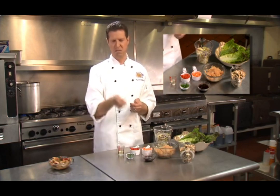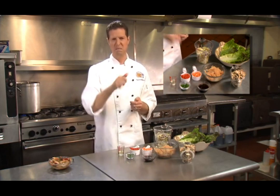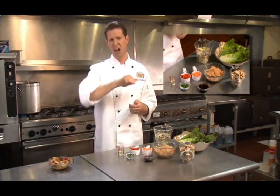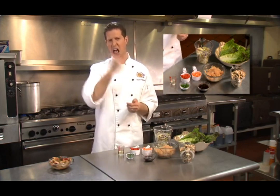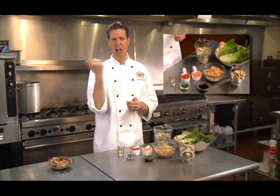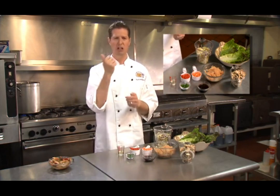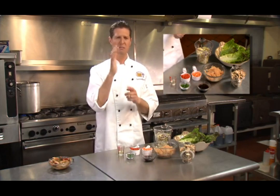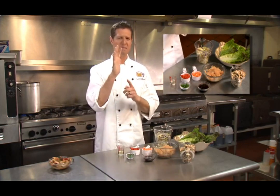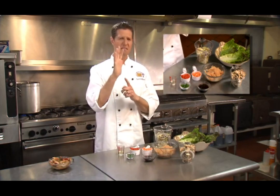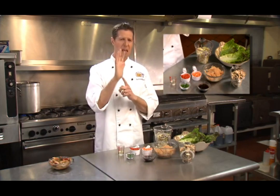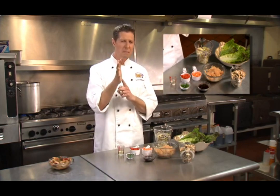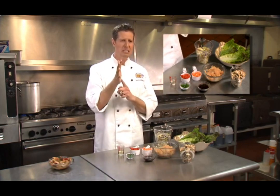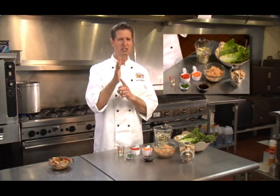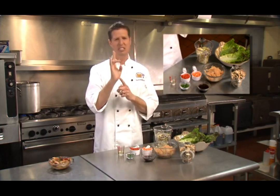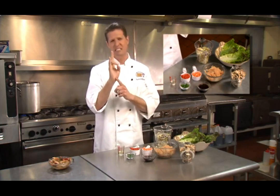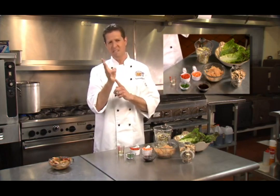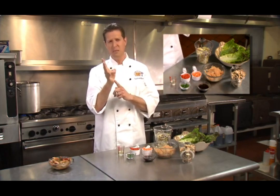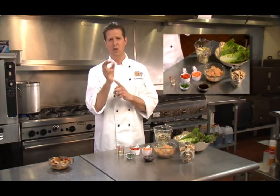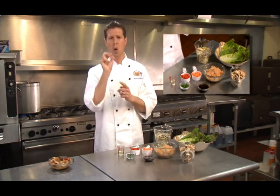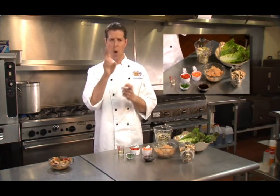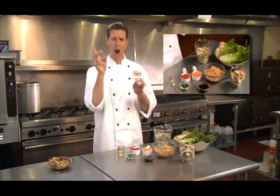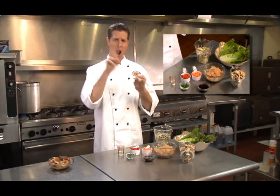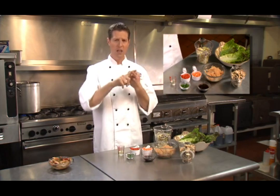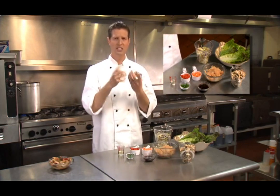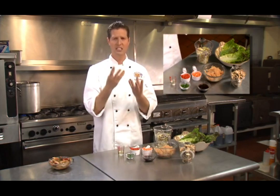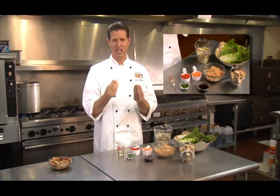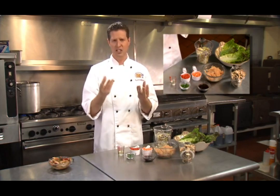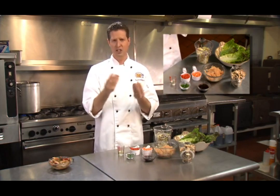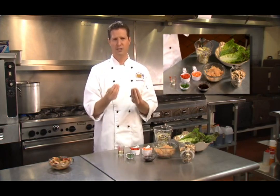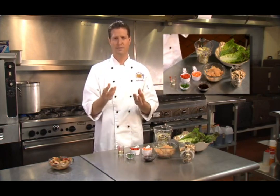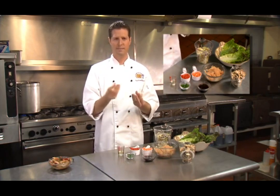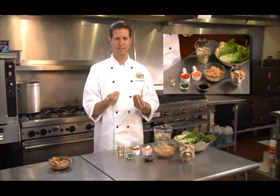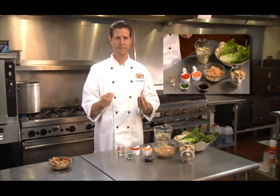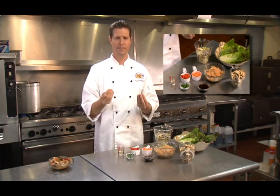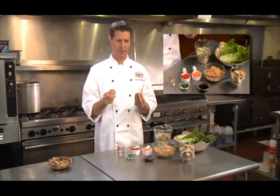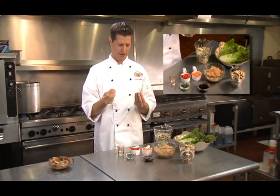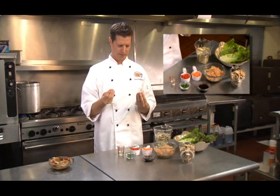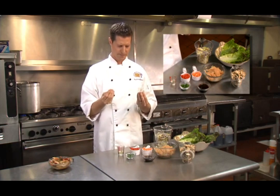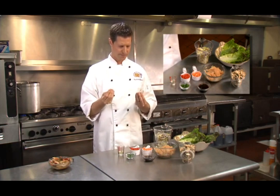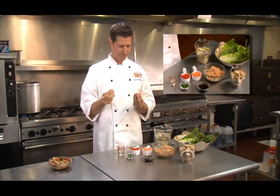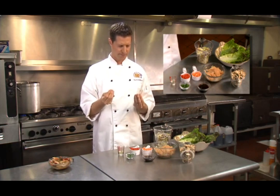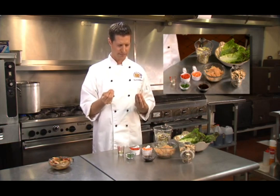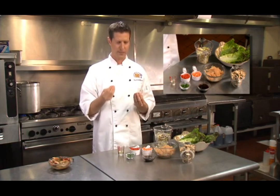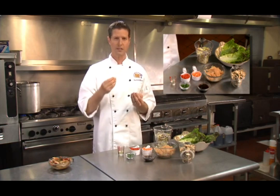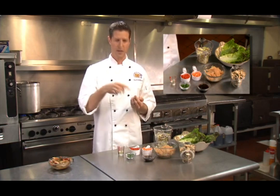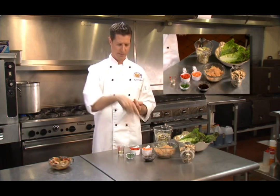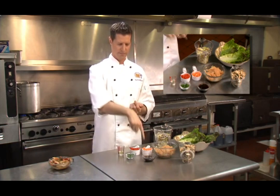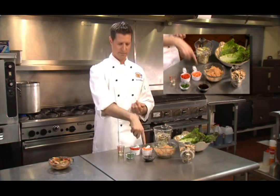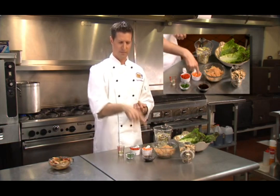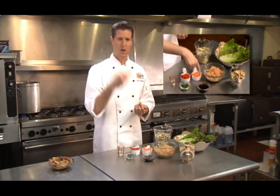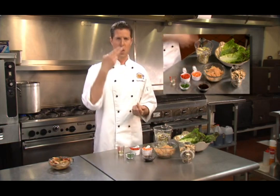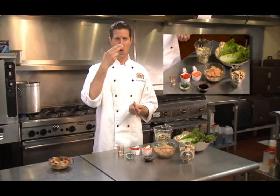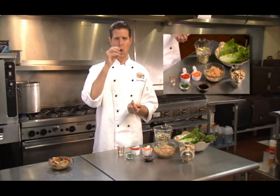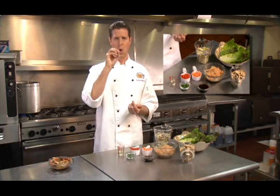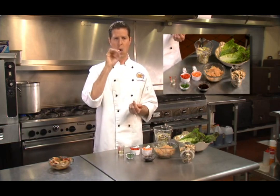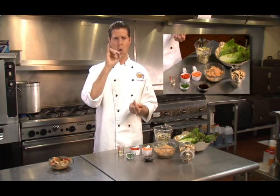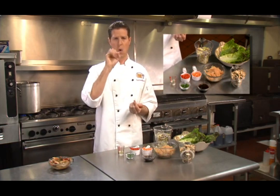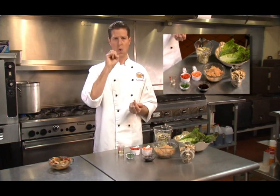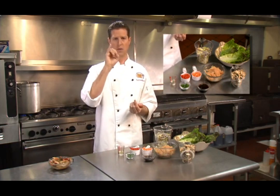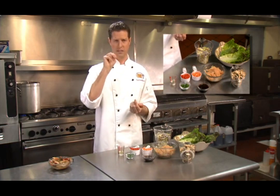And sauté anywhere from 5 to 7 minutes or until tender. Add hoisin sauce and